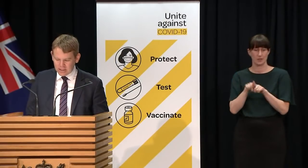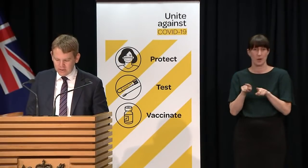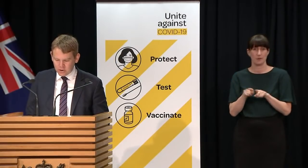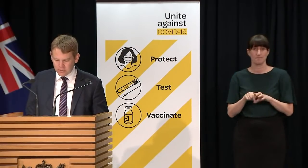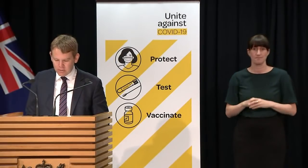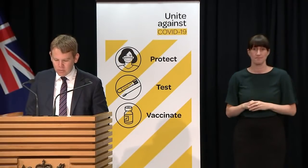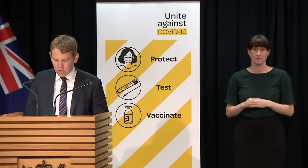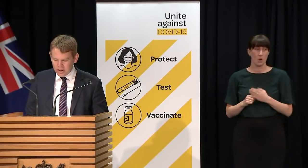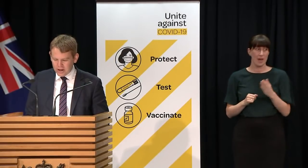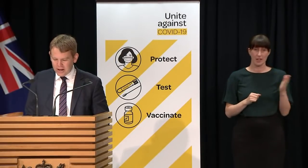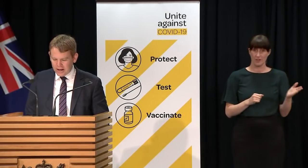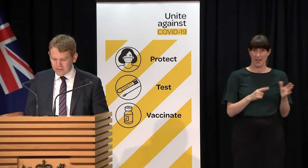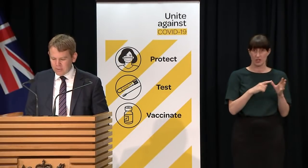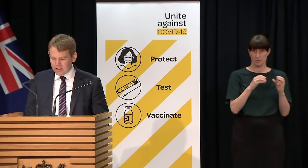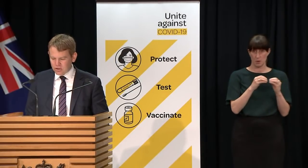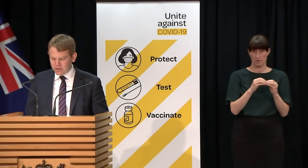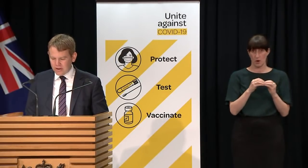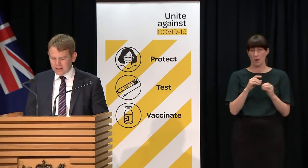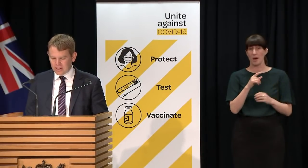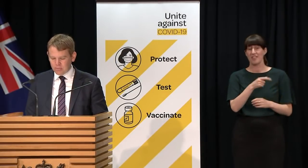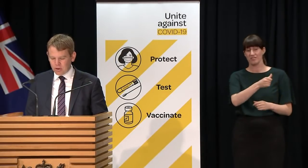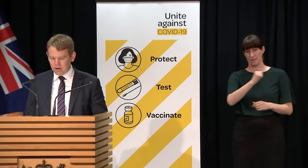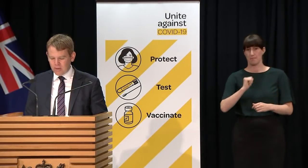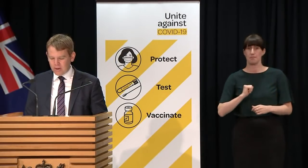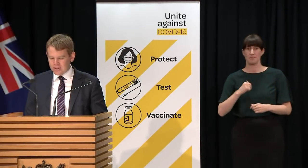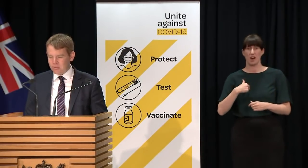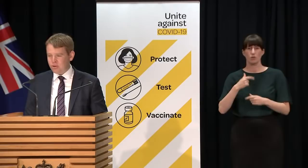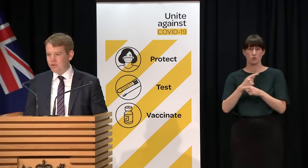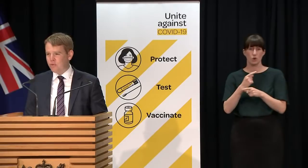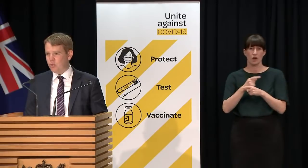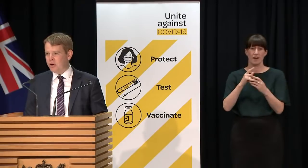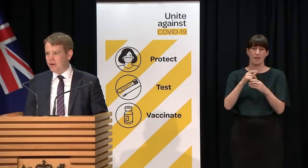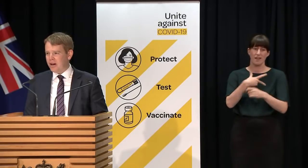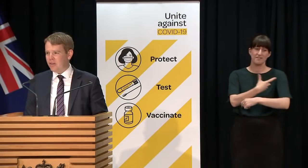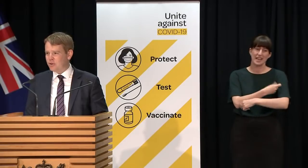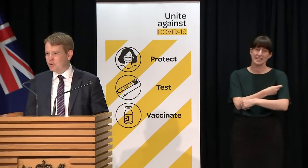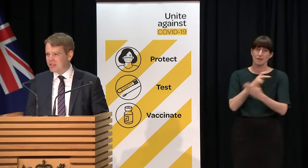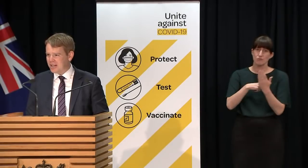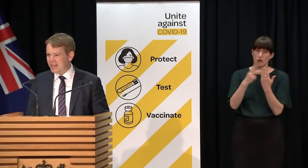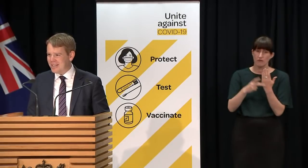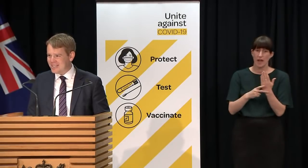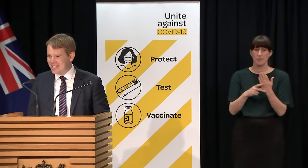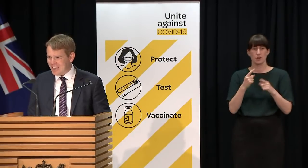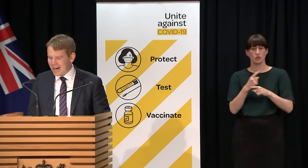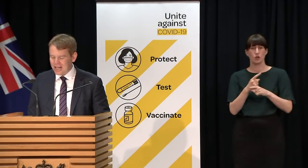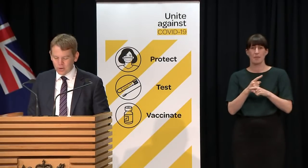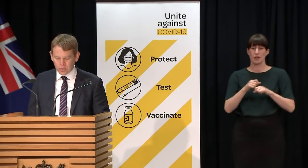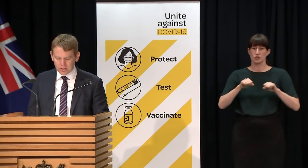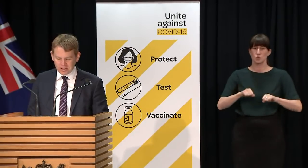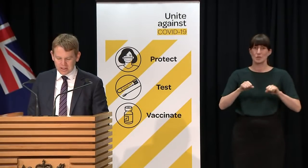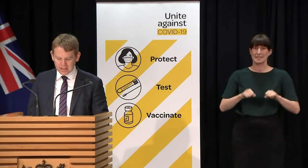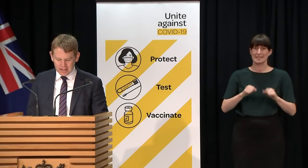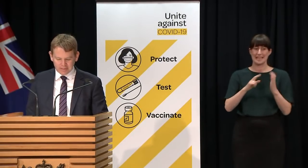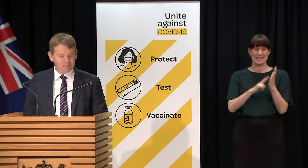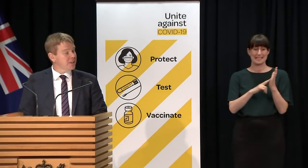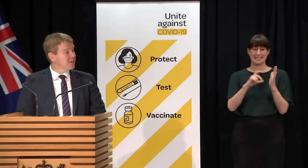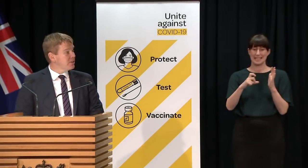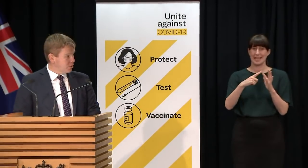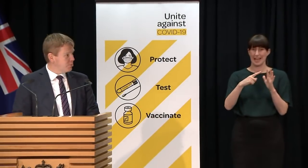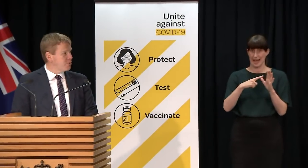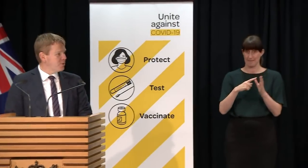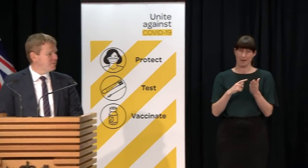case numbers. Then I've got a bit more information on the vaccine program and some news for those who are studying NCEA in Auckland this